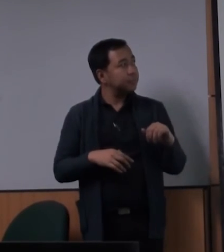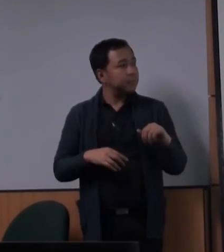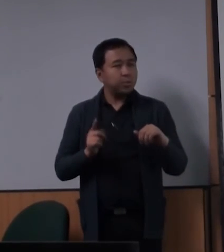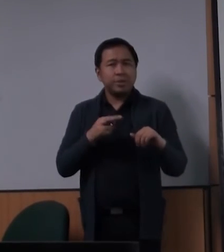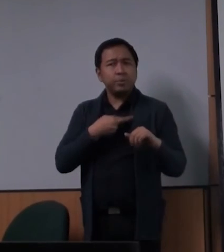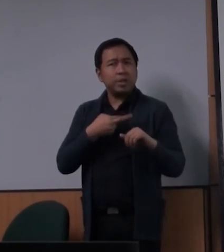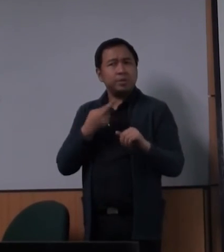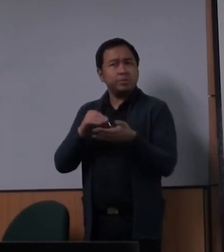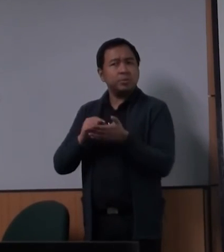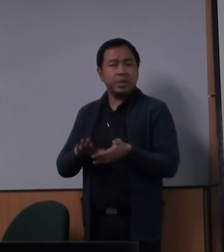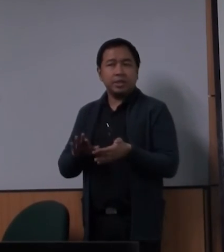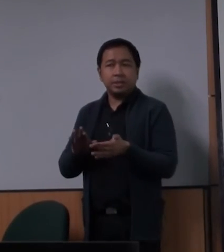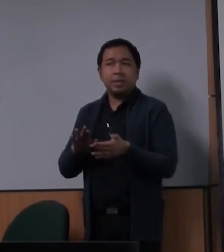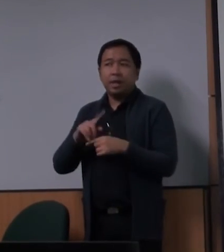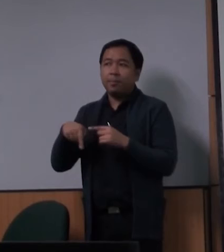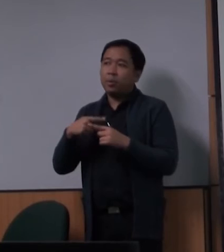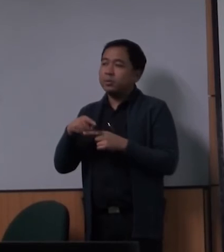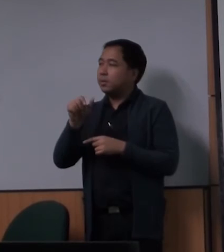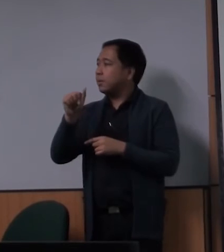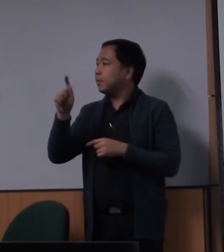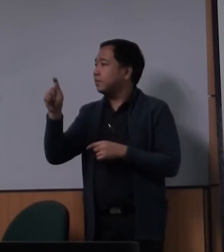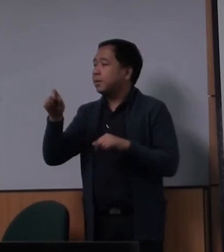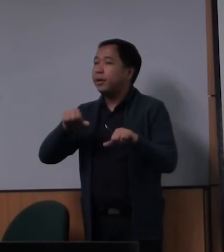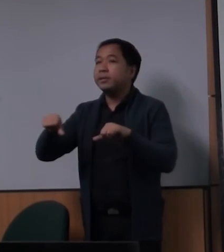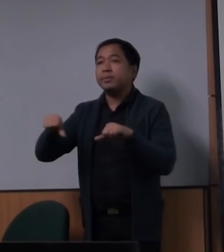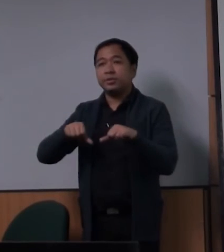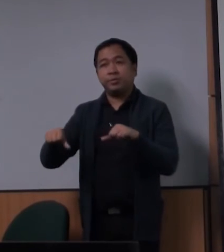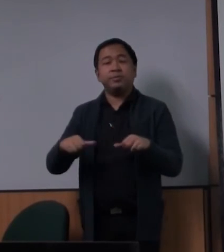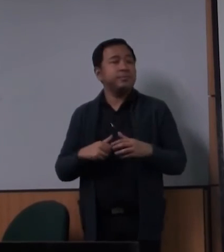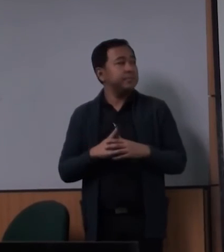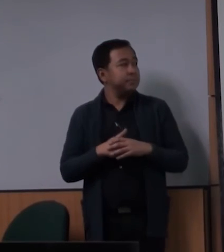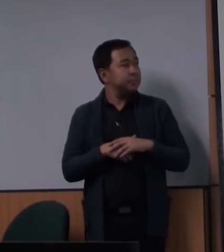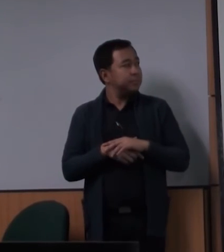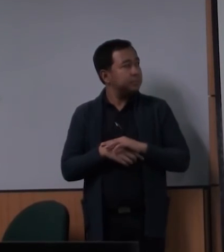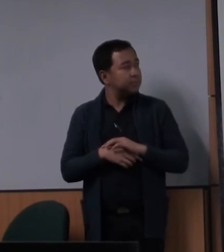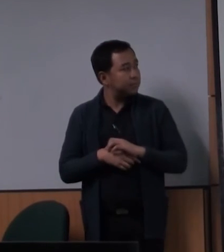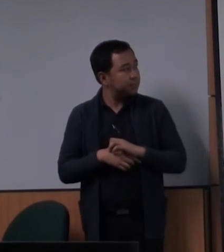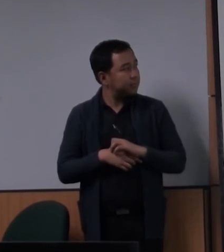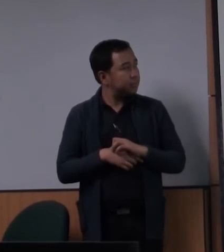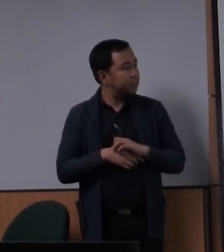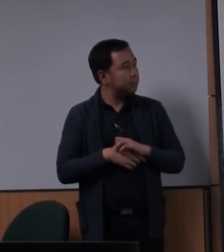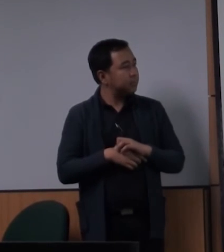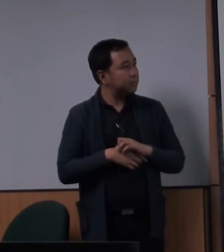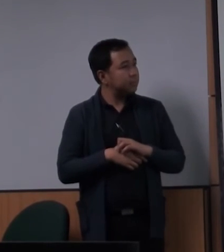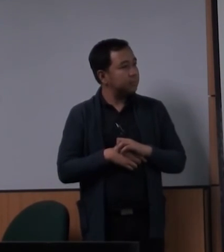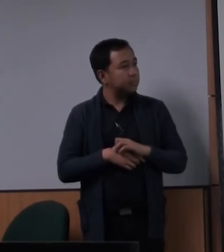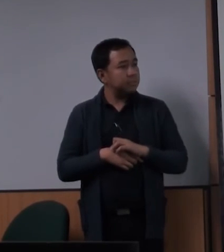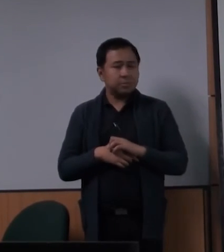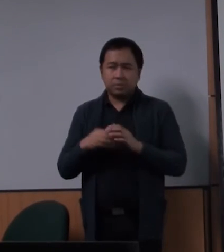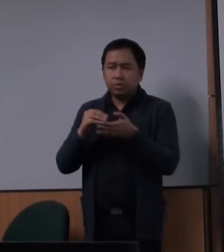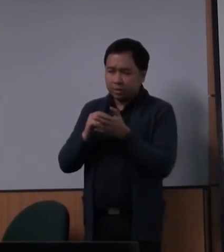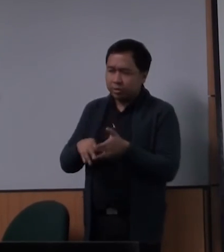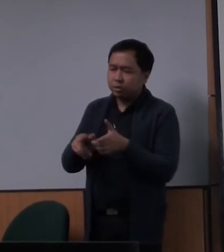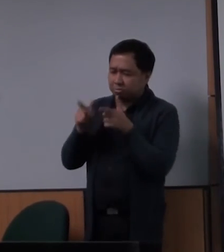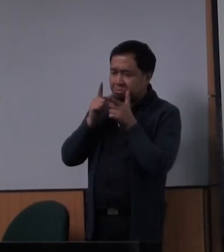student reactions to animated teaching tool. So student went from happy,